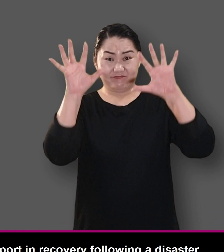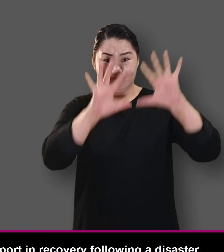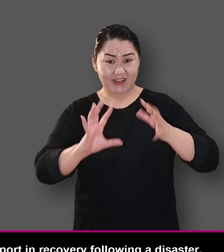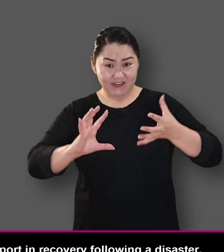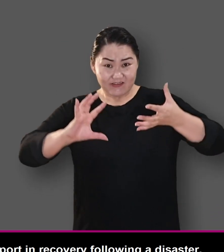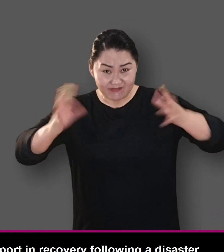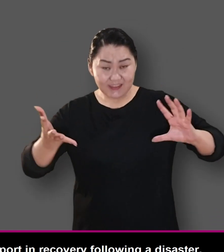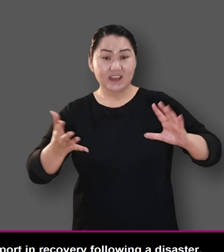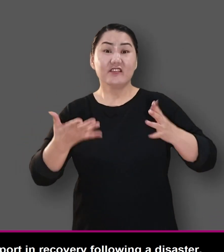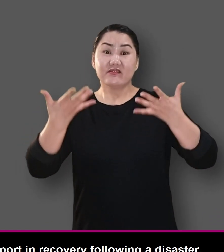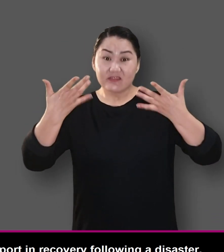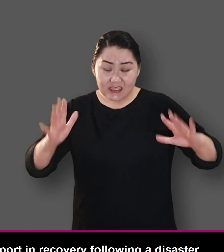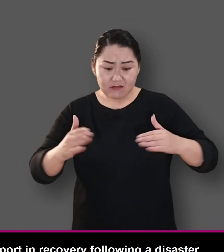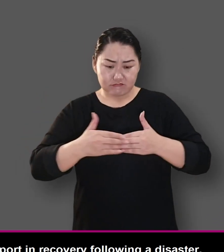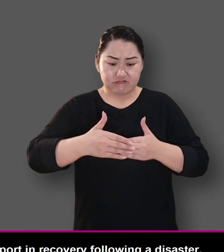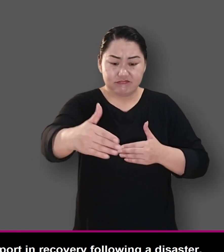a disaster.